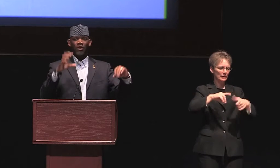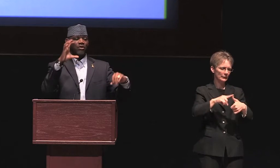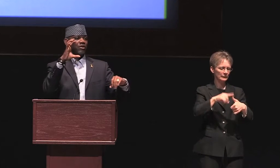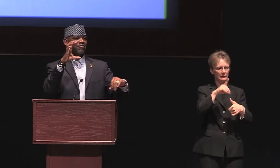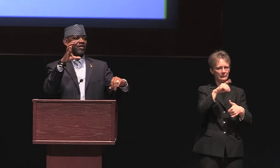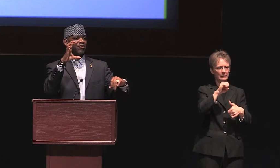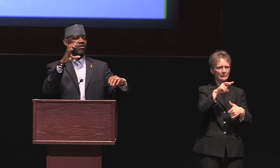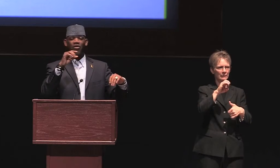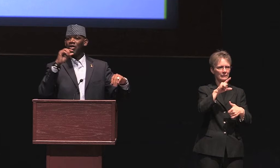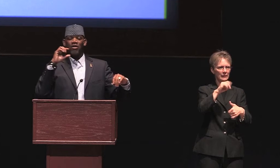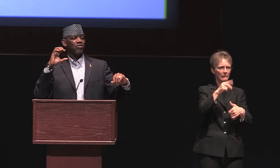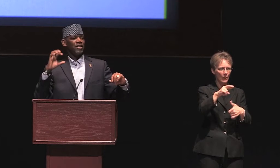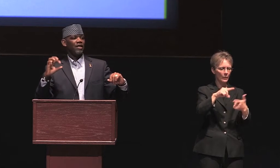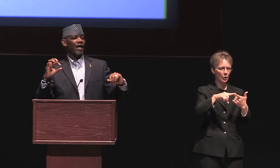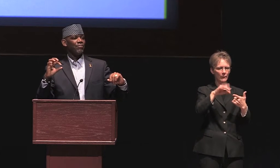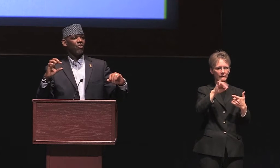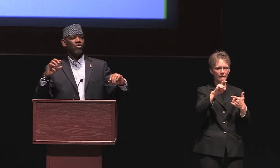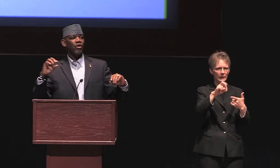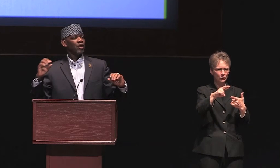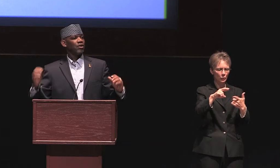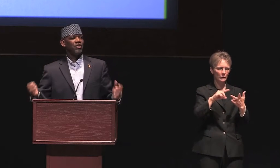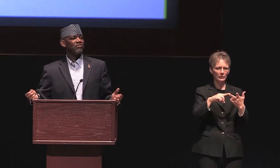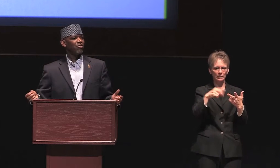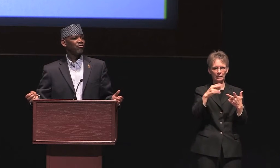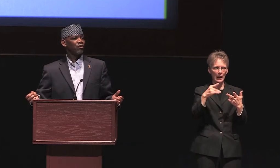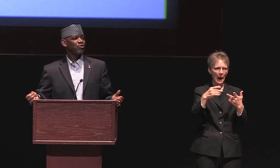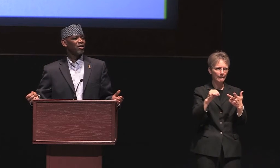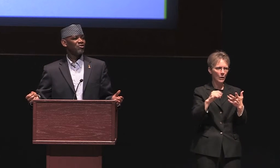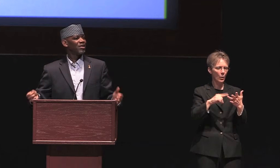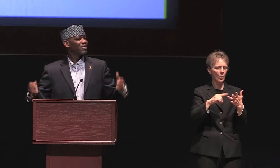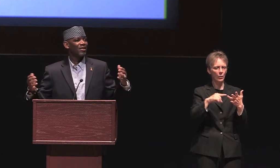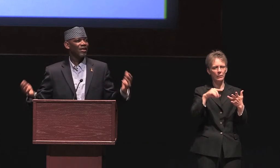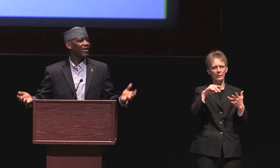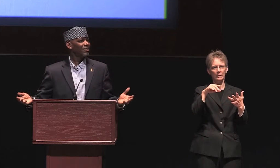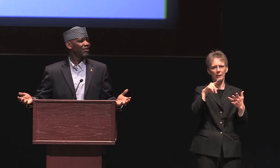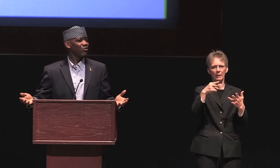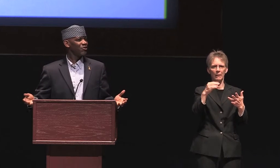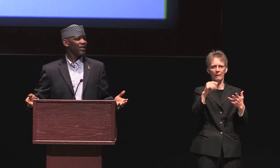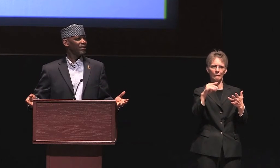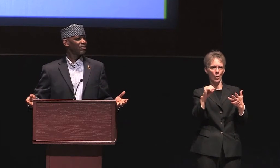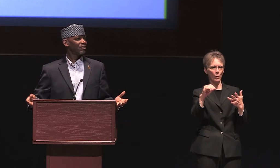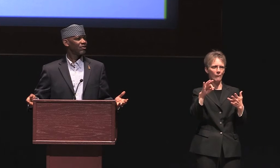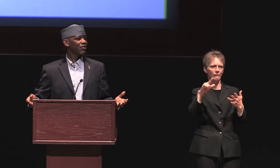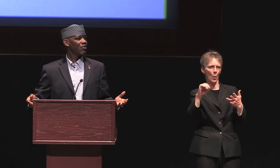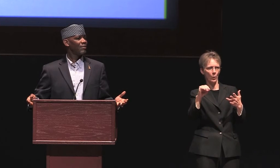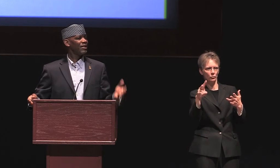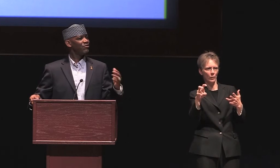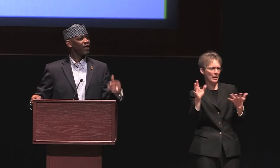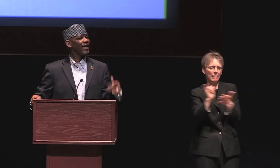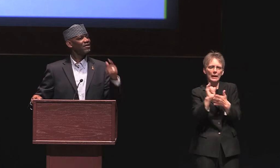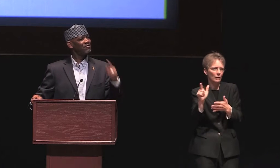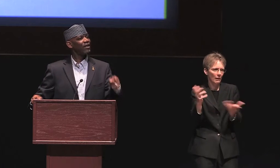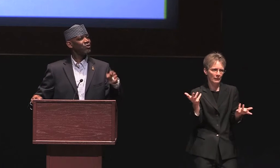developer, you need fixer, you need hypo, you need photo flow 200, and that's all you need. You know, I